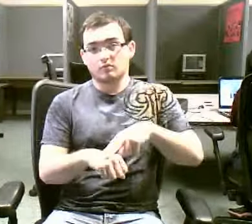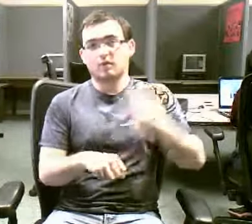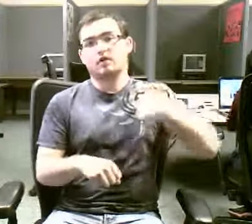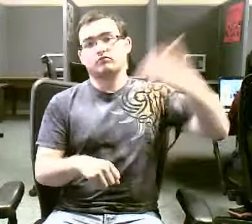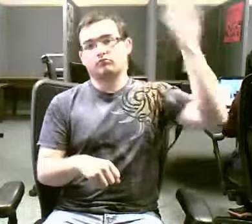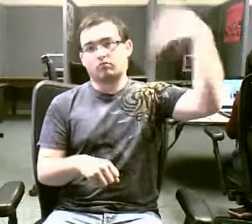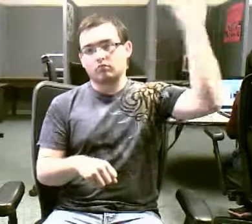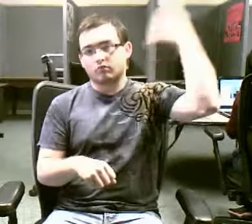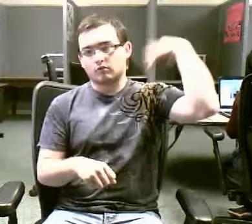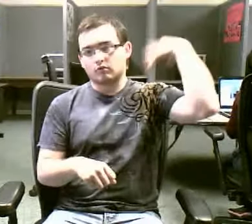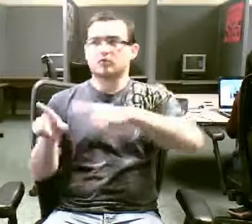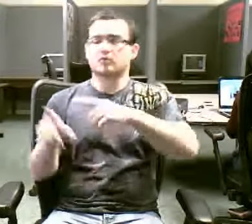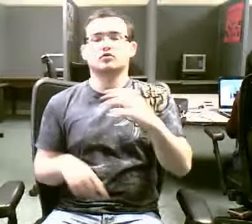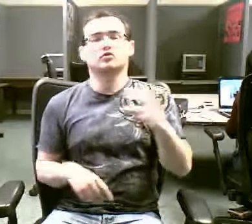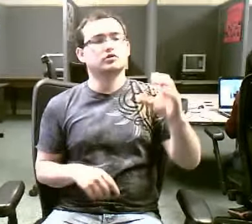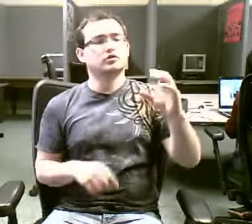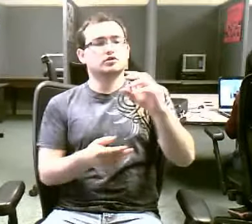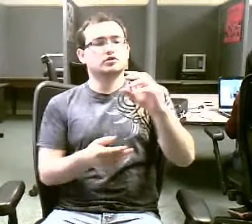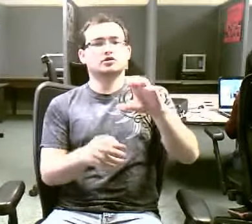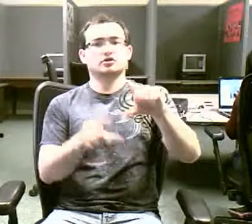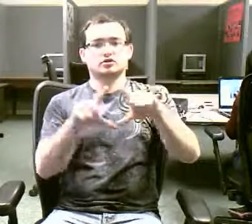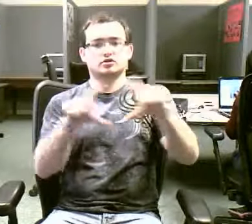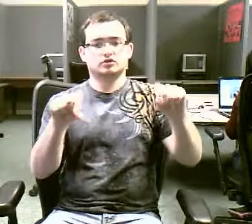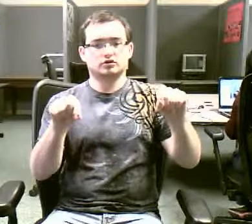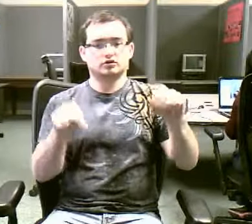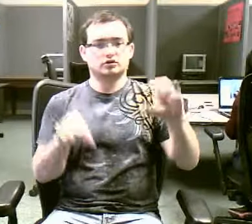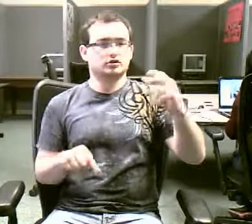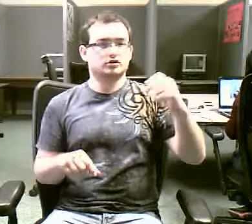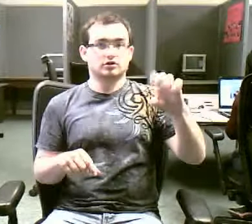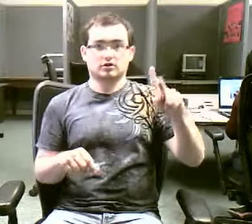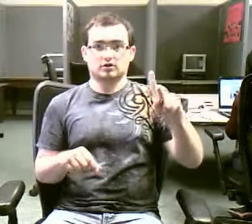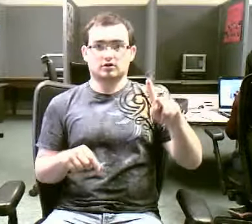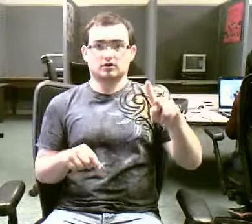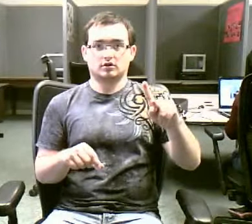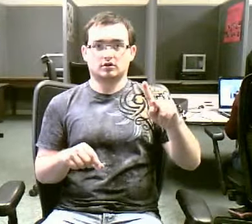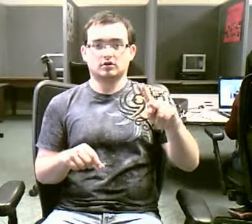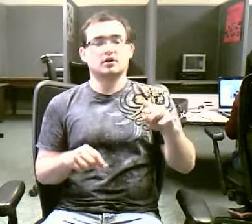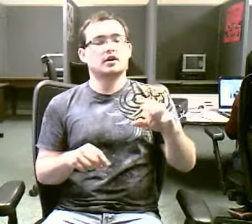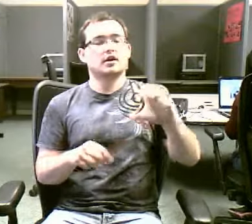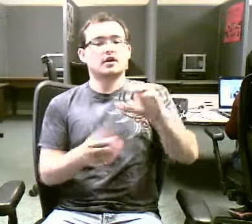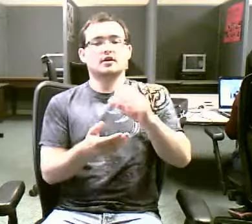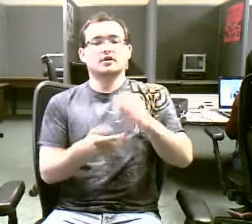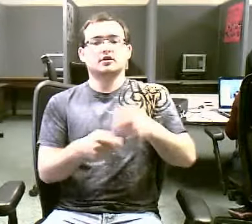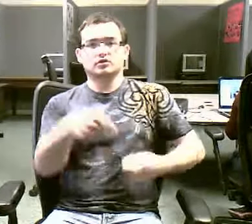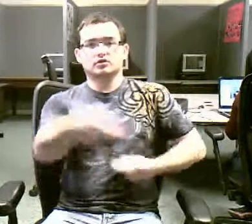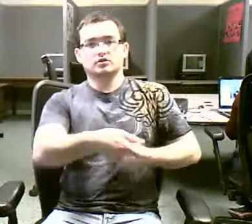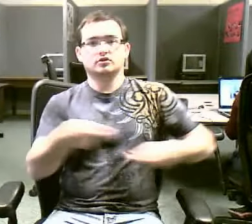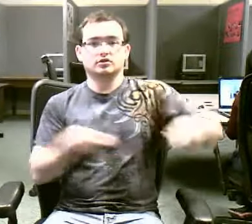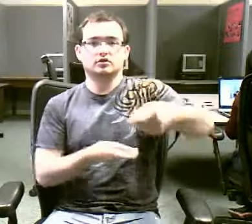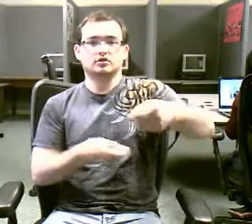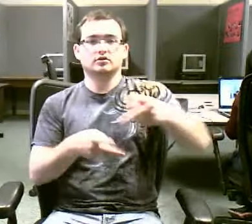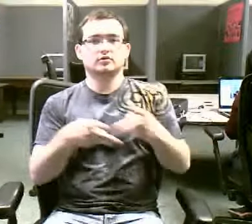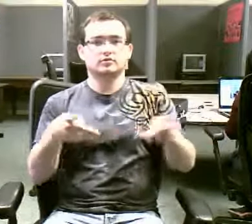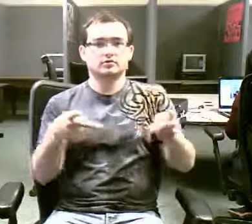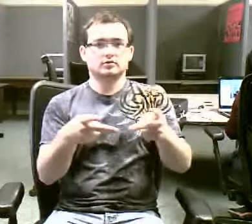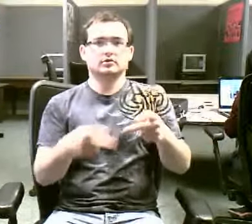on how big the check is. I mean, I didn't really fully understand that, or it didn't mean as much to me, but as I was becoming more independent and, I had